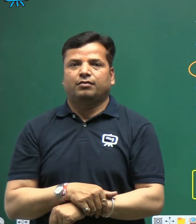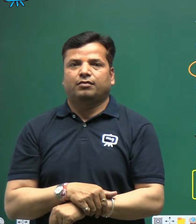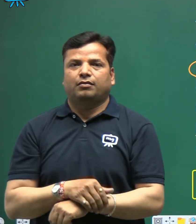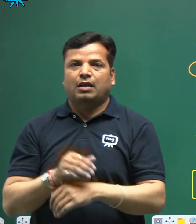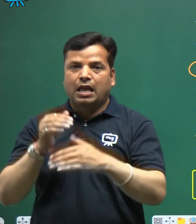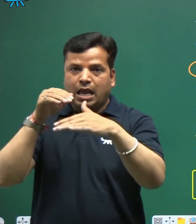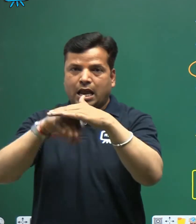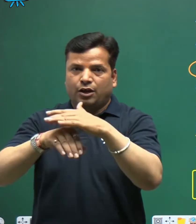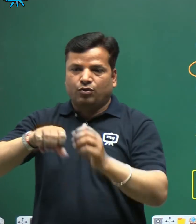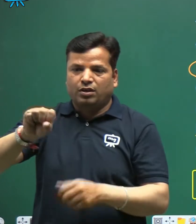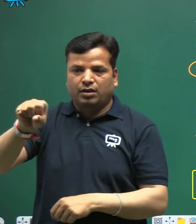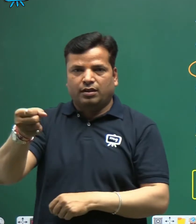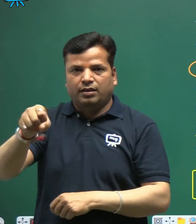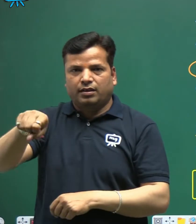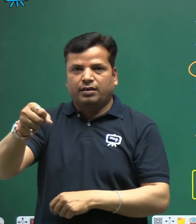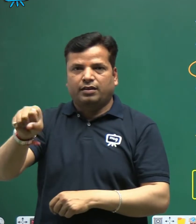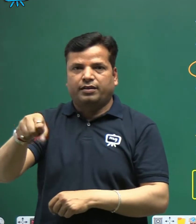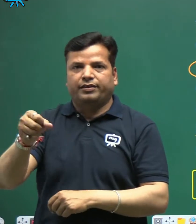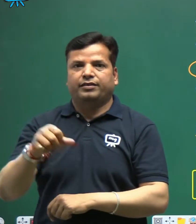into the handle